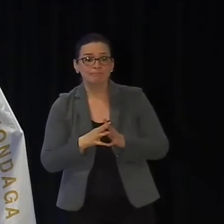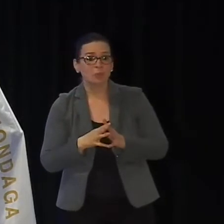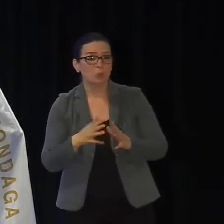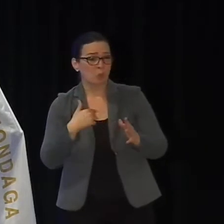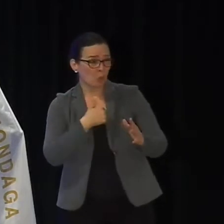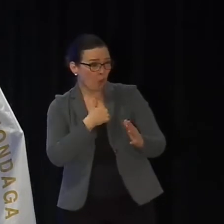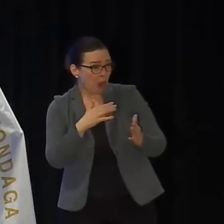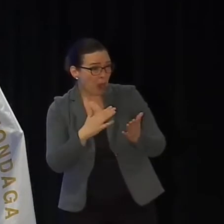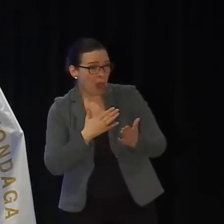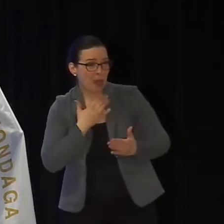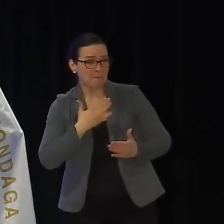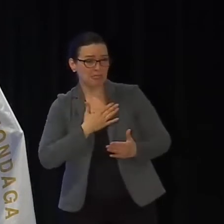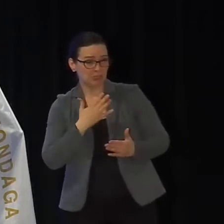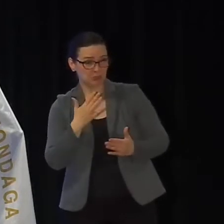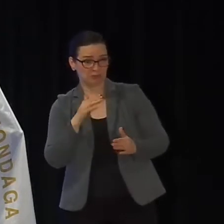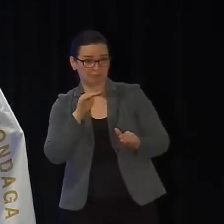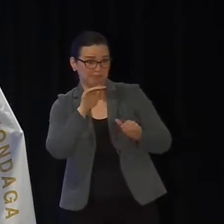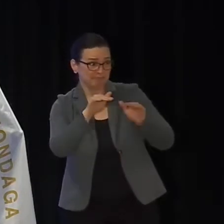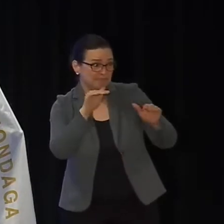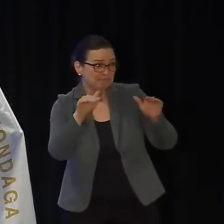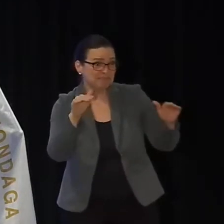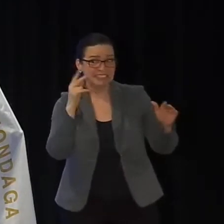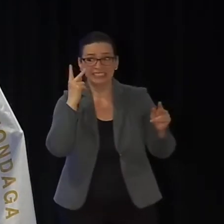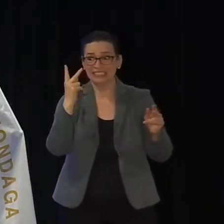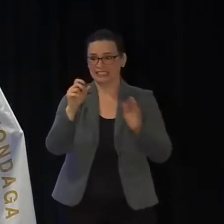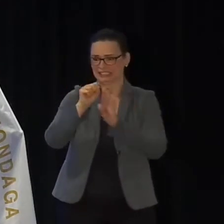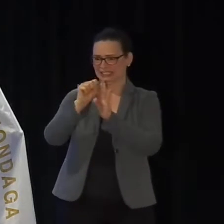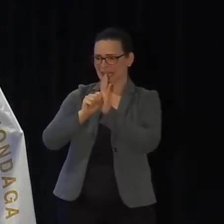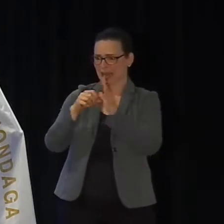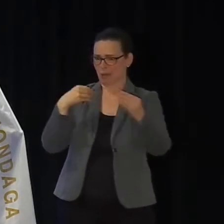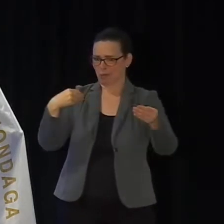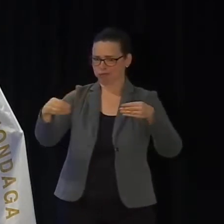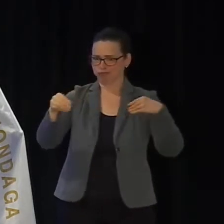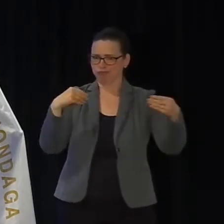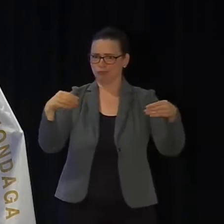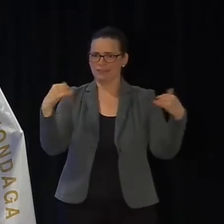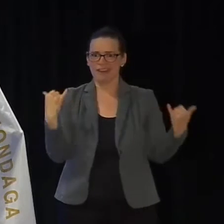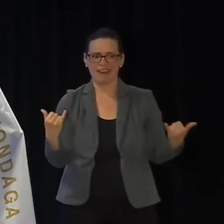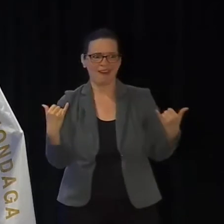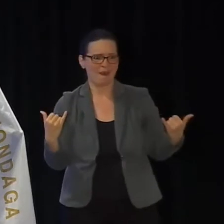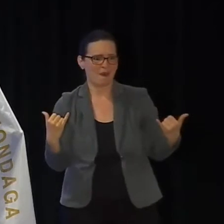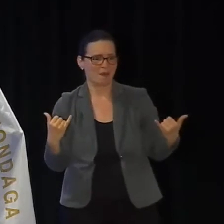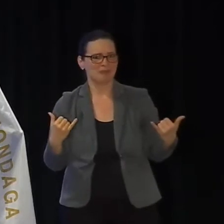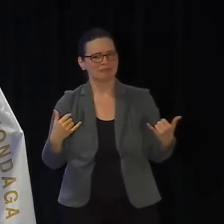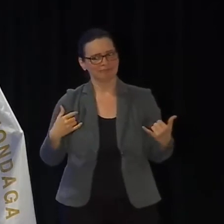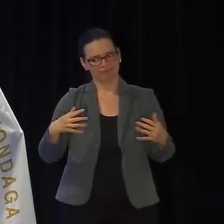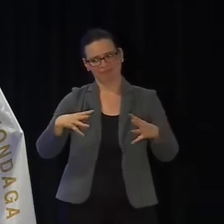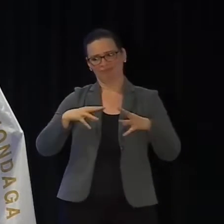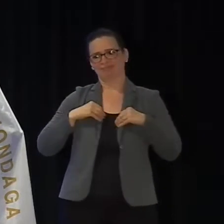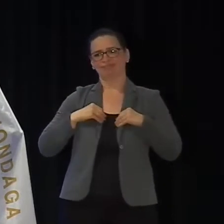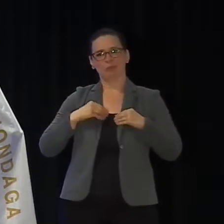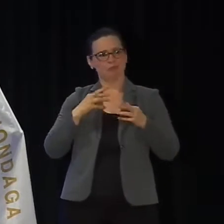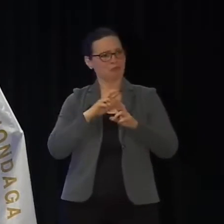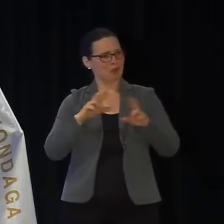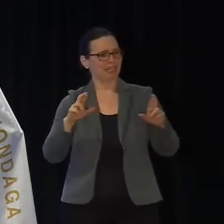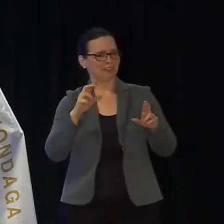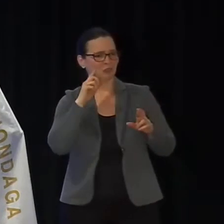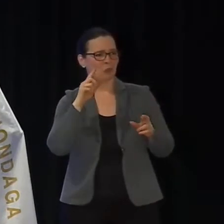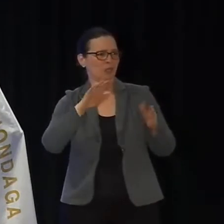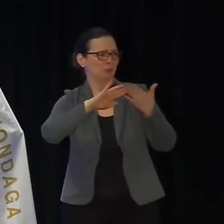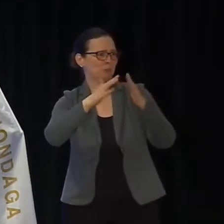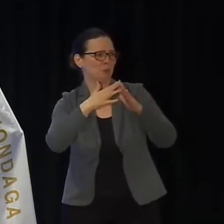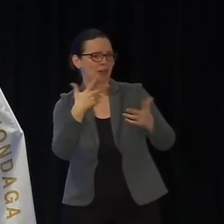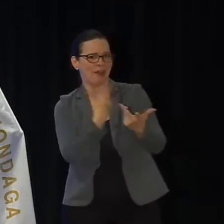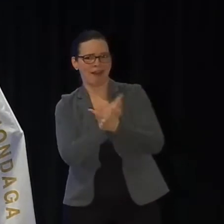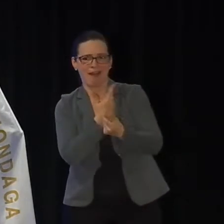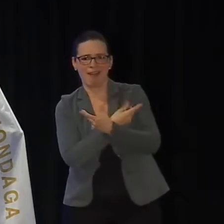state to loosen up the guidance on eligibility. They have, so we're happy about that.